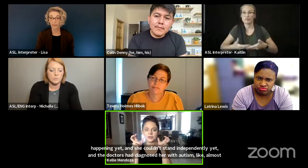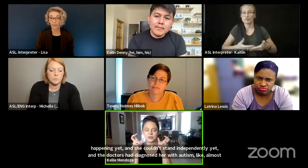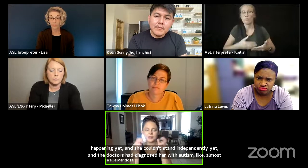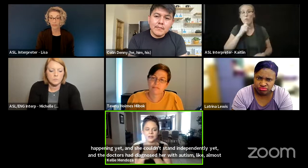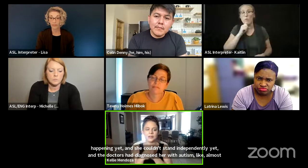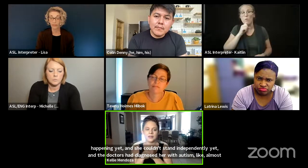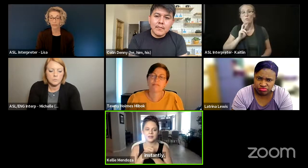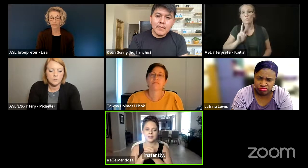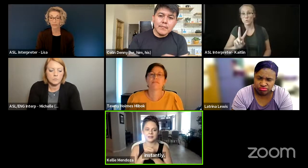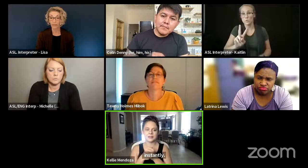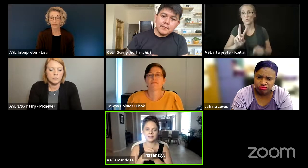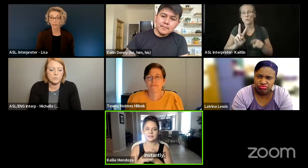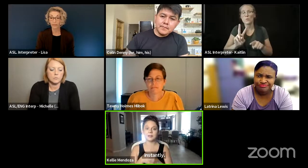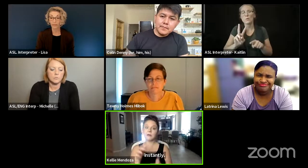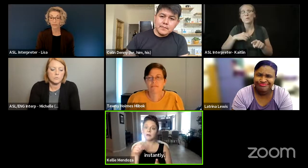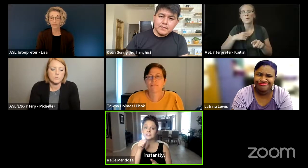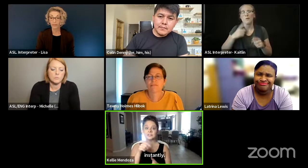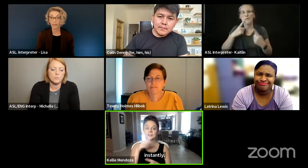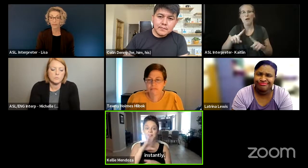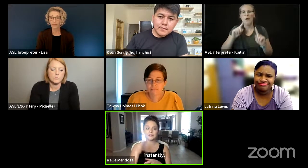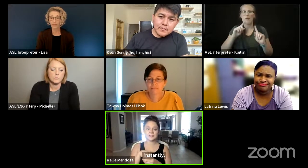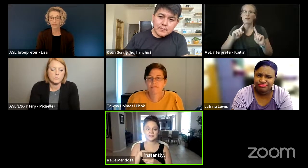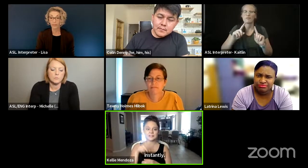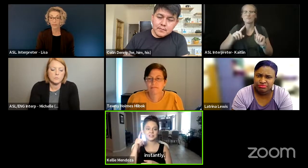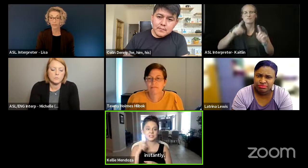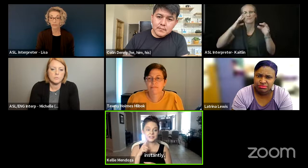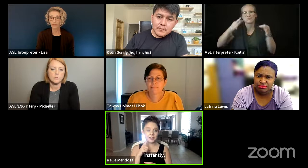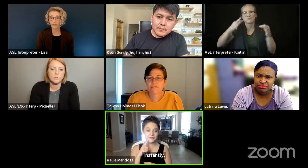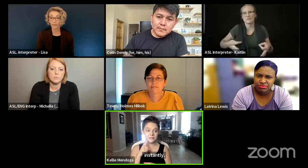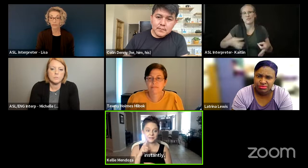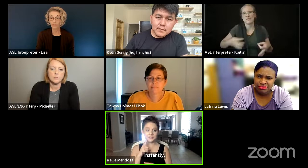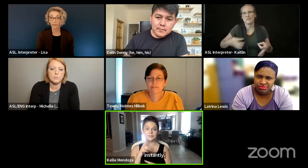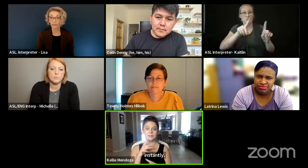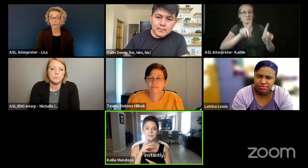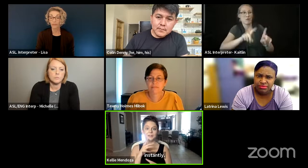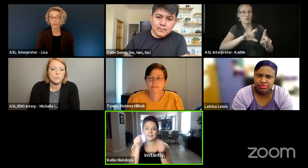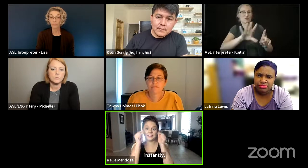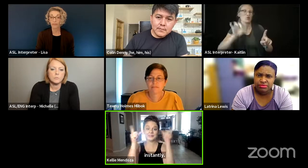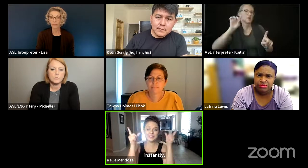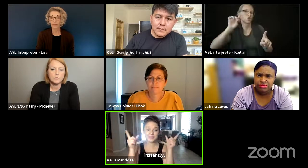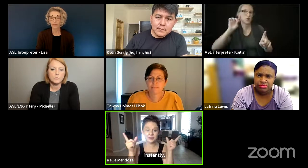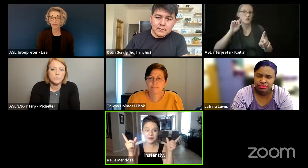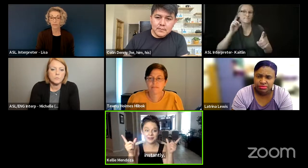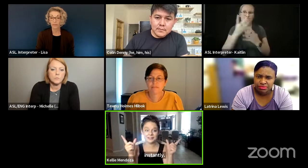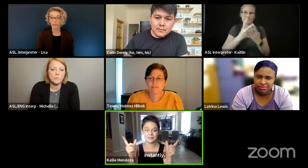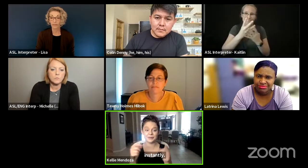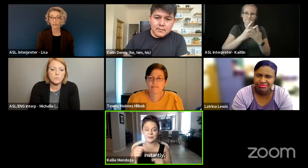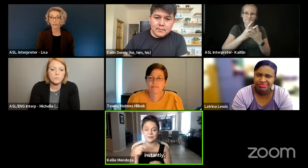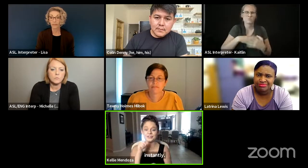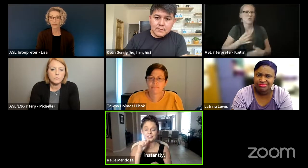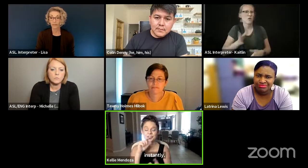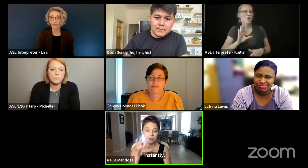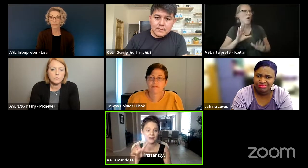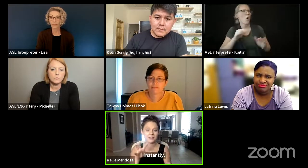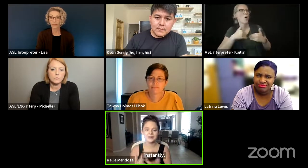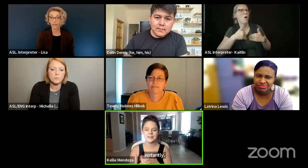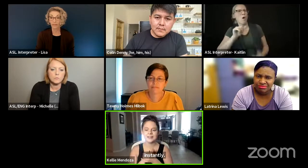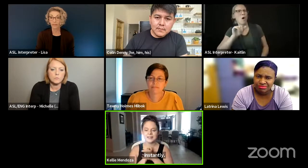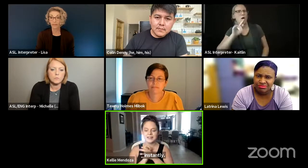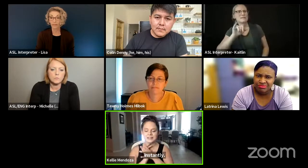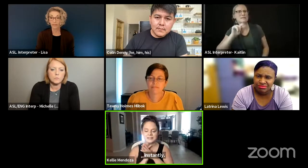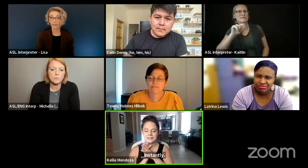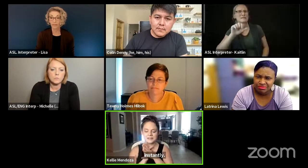test her hearing. And they said, oh, she's not autistic, she's deaf. And so that was a big surprise. We were just